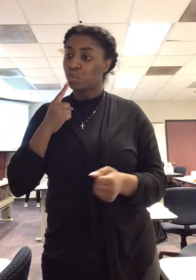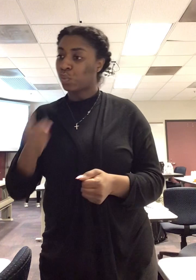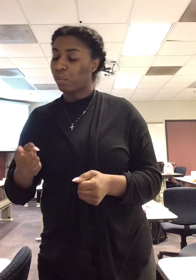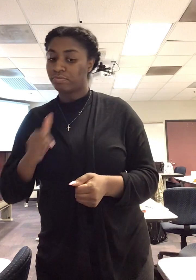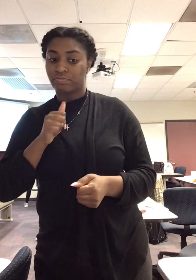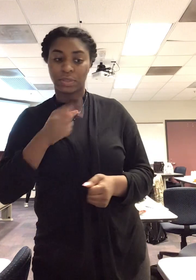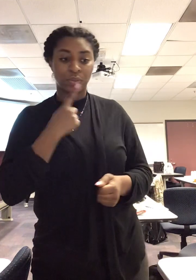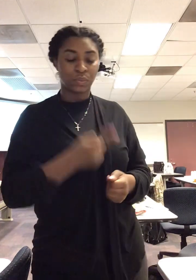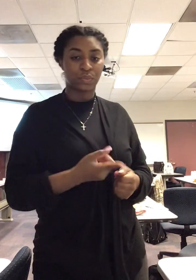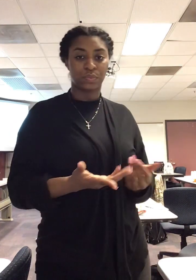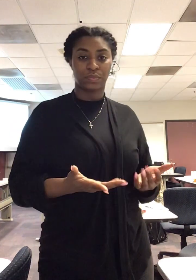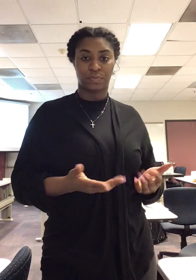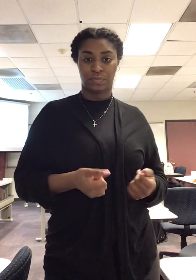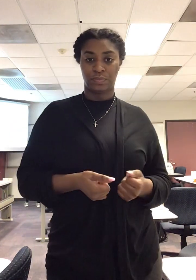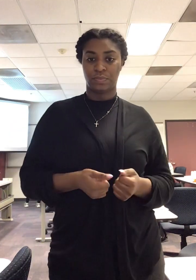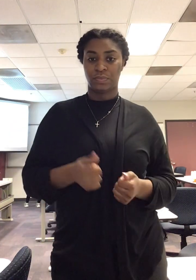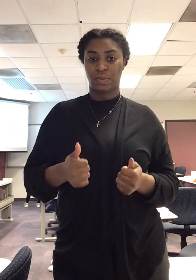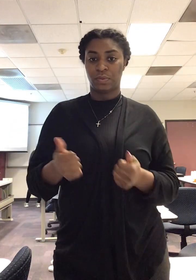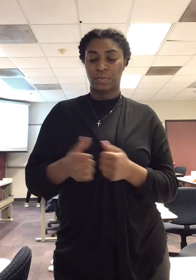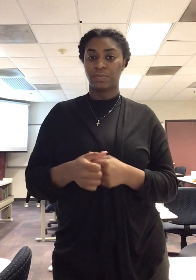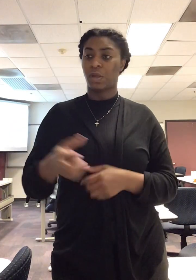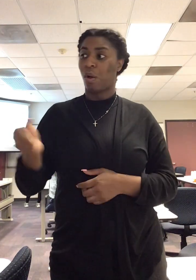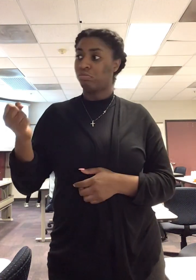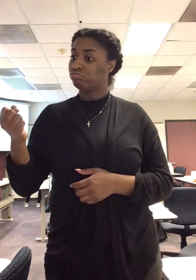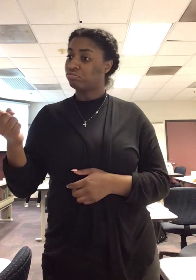you hold your question till I'm done? We left off,